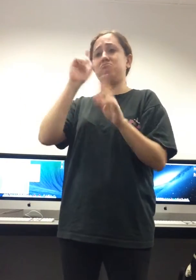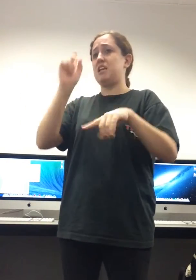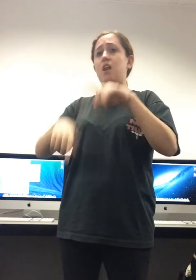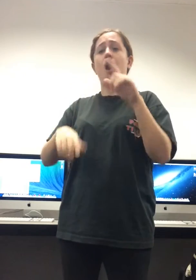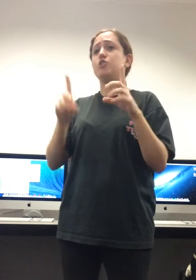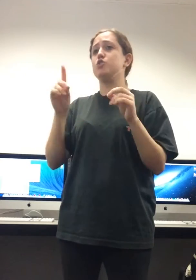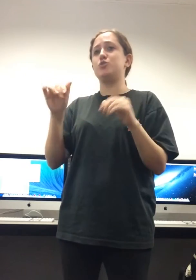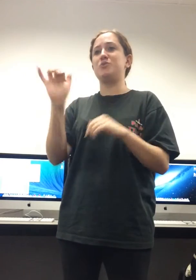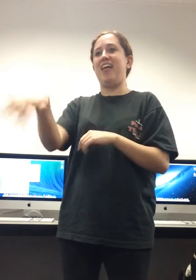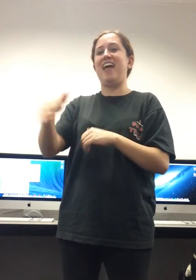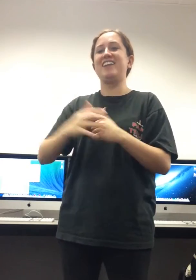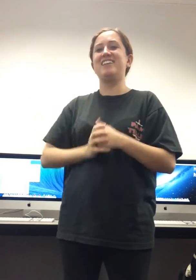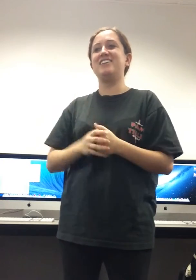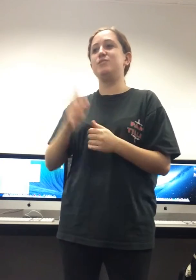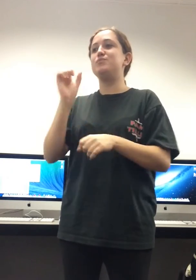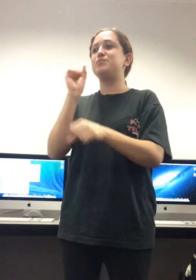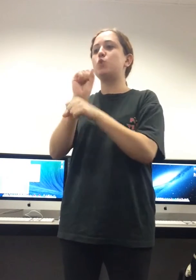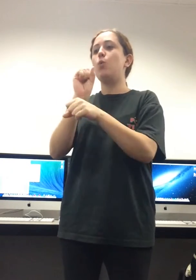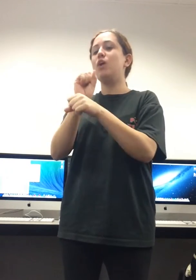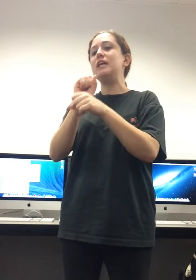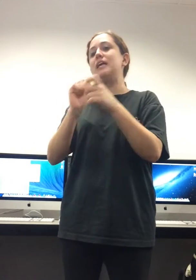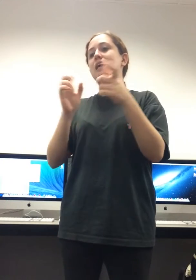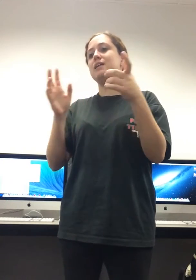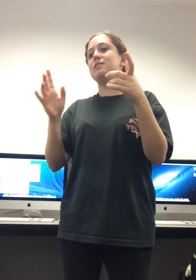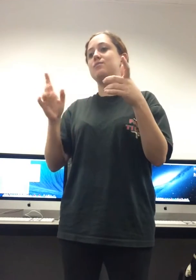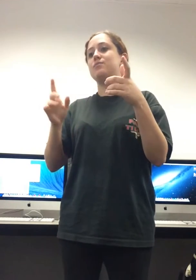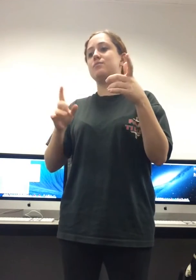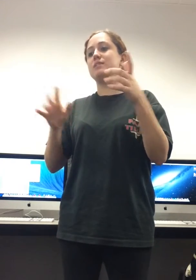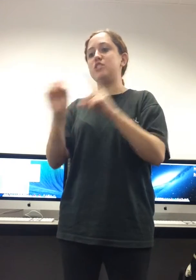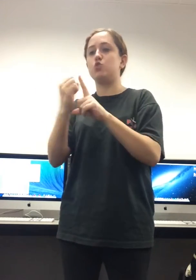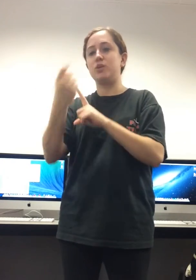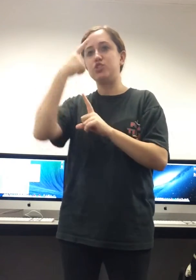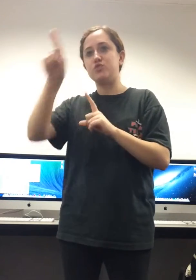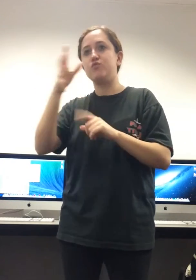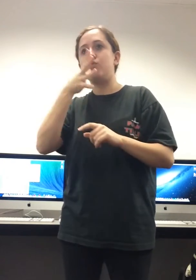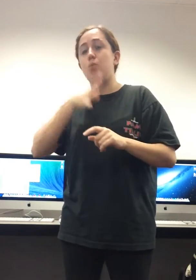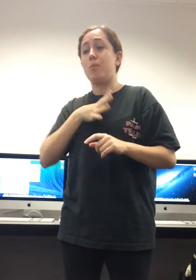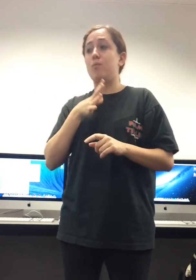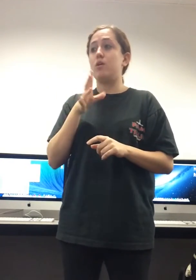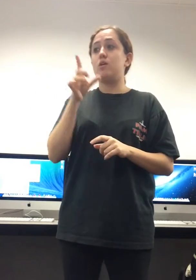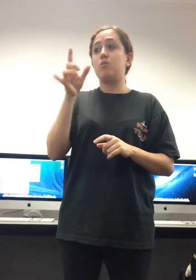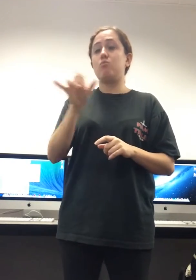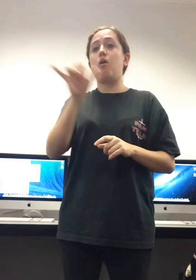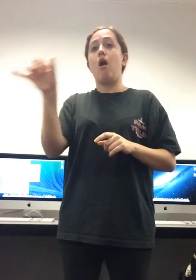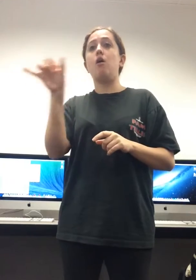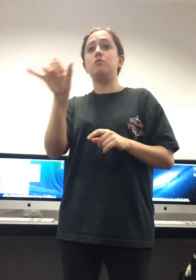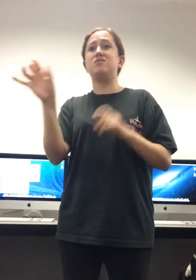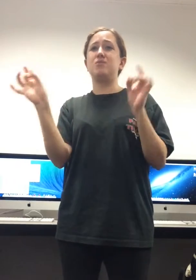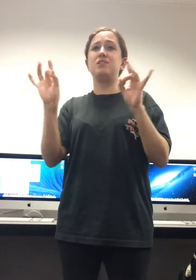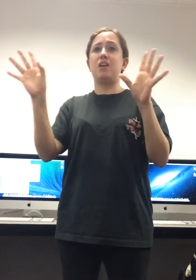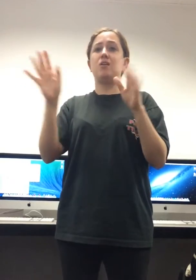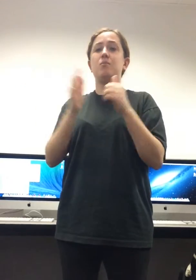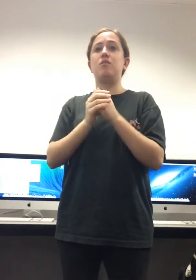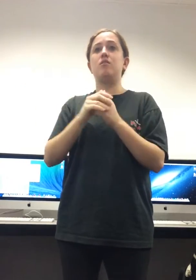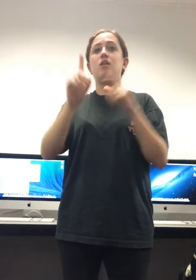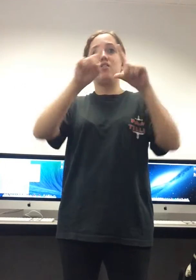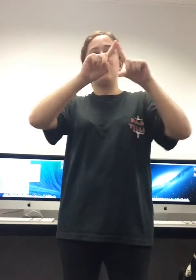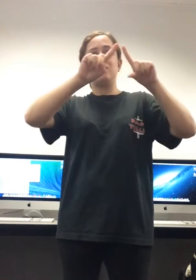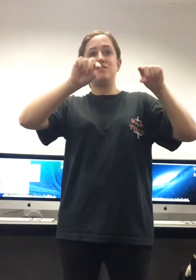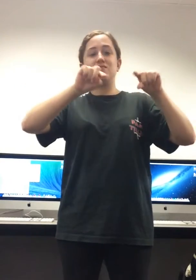Working conditions for women were also terrible. The Triangle Fire that took place in 1911 ended up